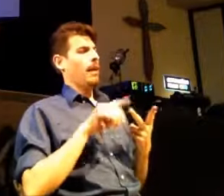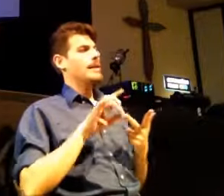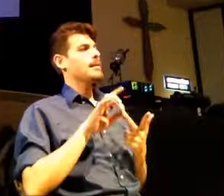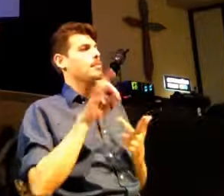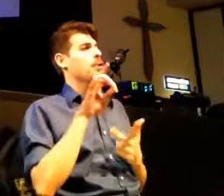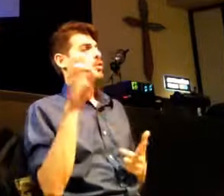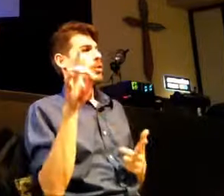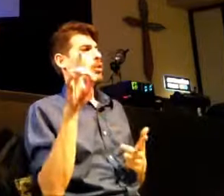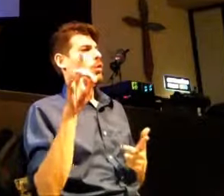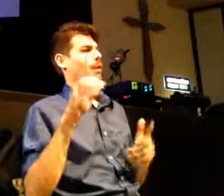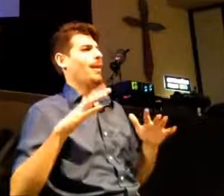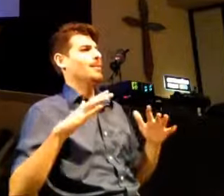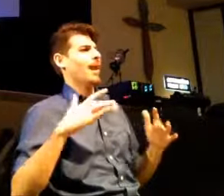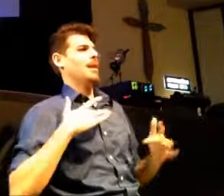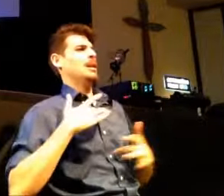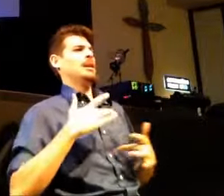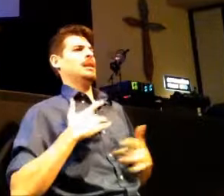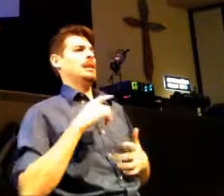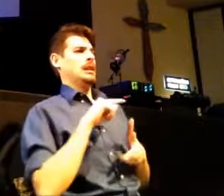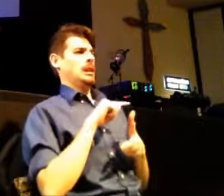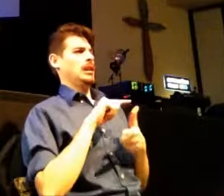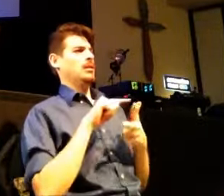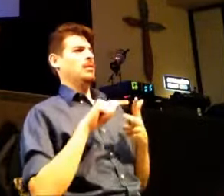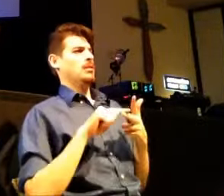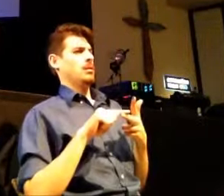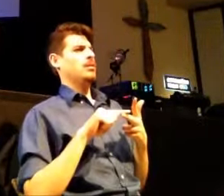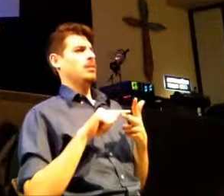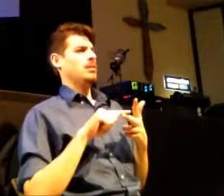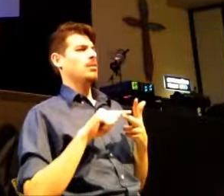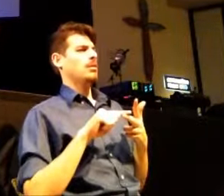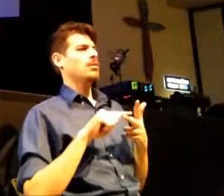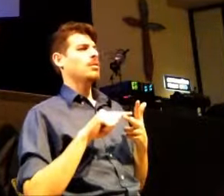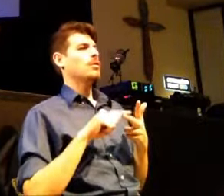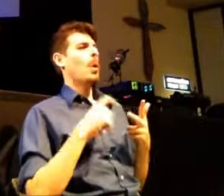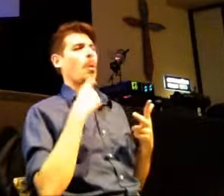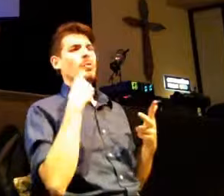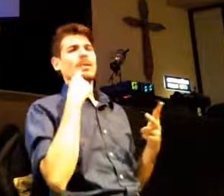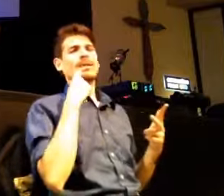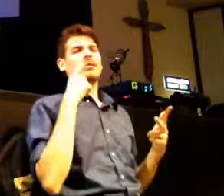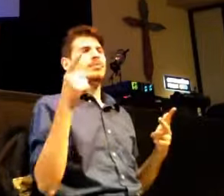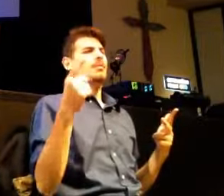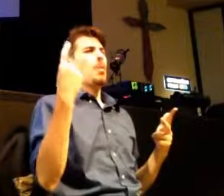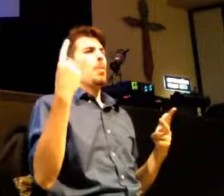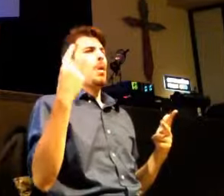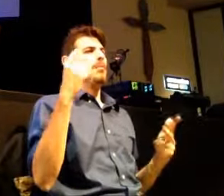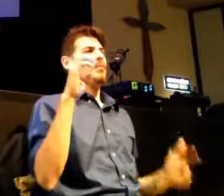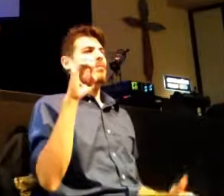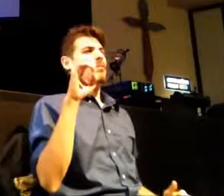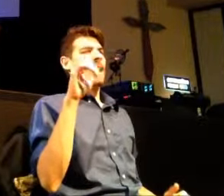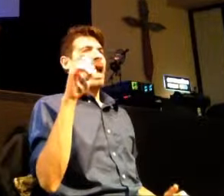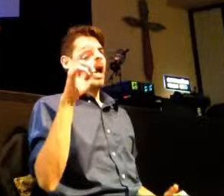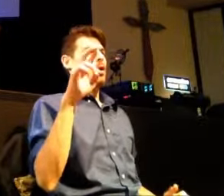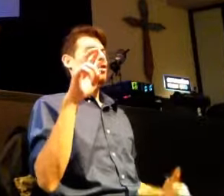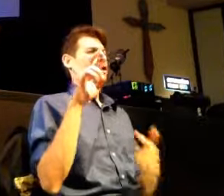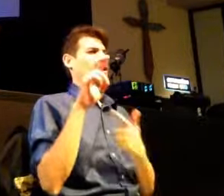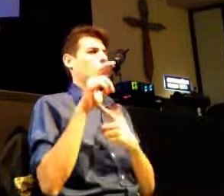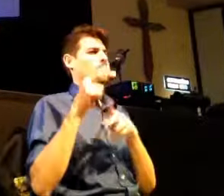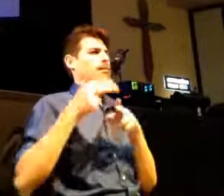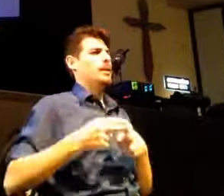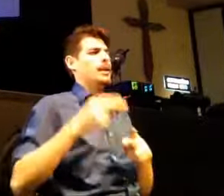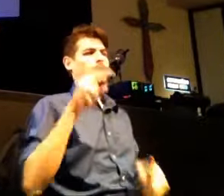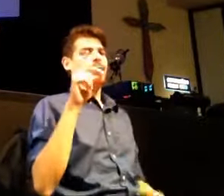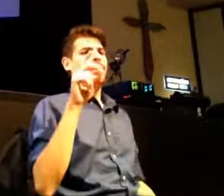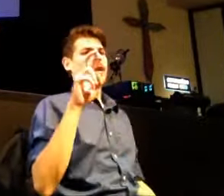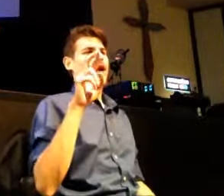opportunity to talk with a friend, an elder of our church earlier this week. It's Dr. Griffin, and one of the areas